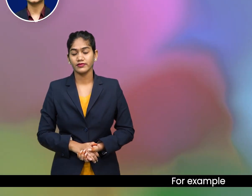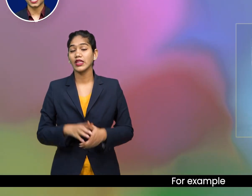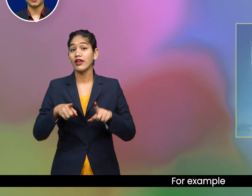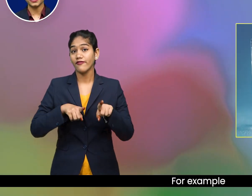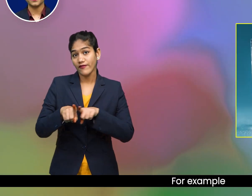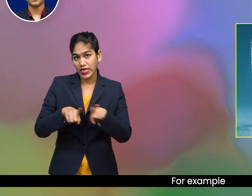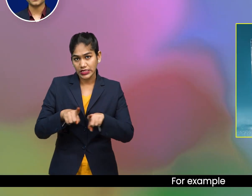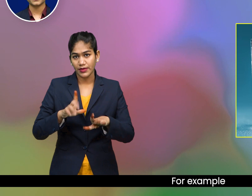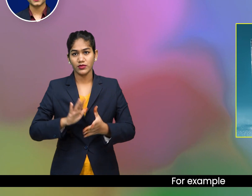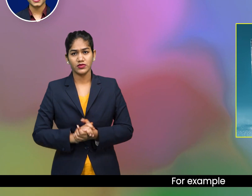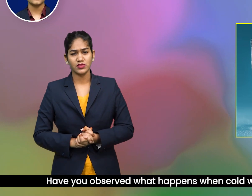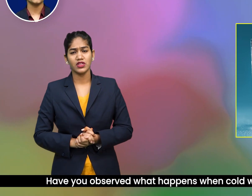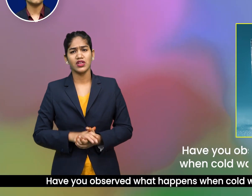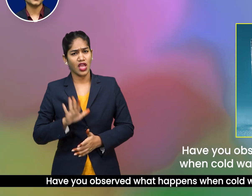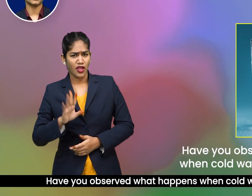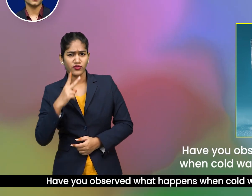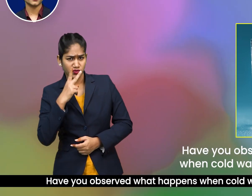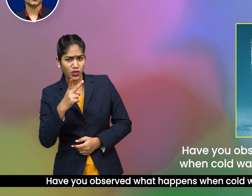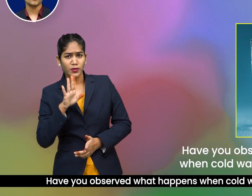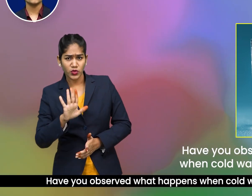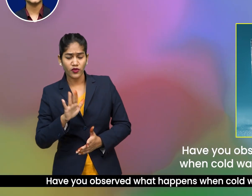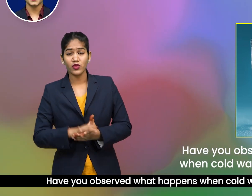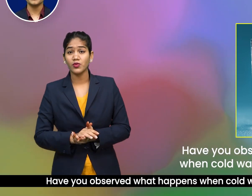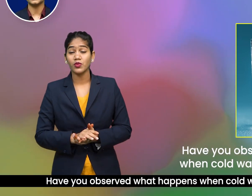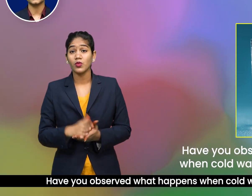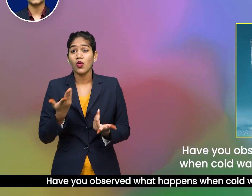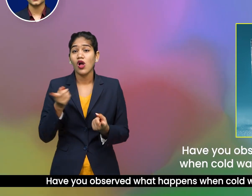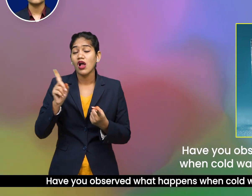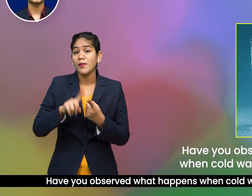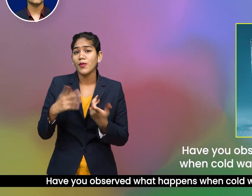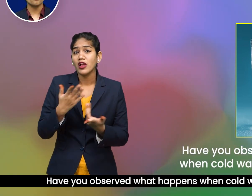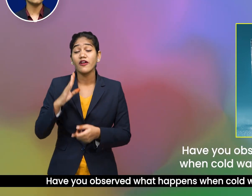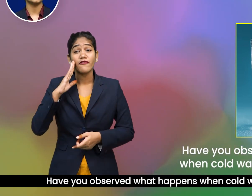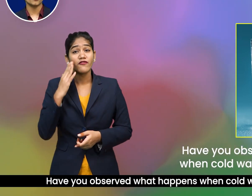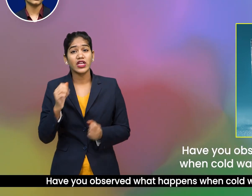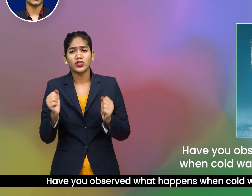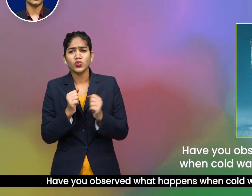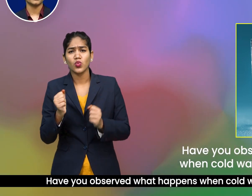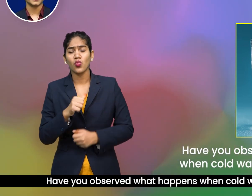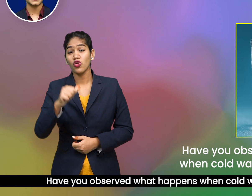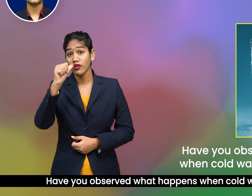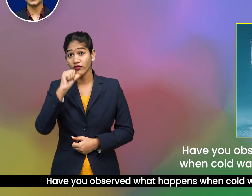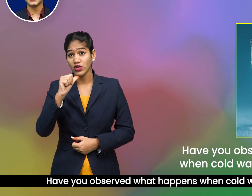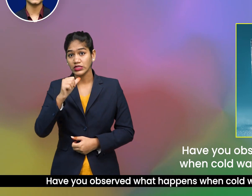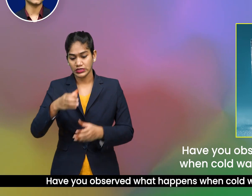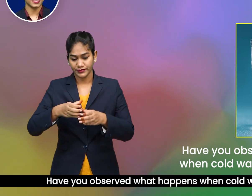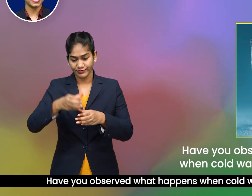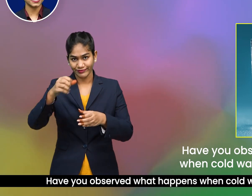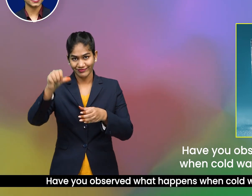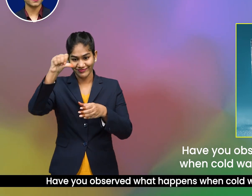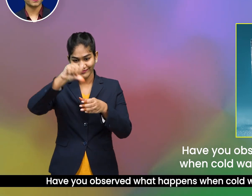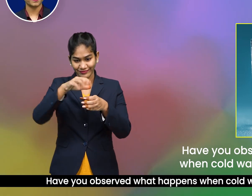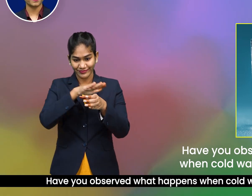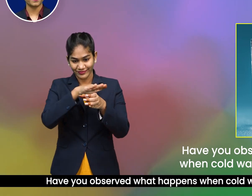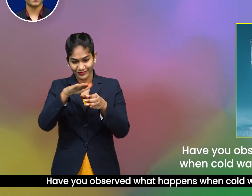For example, have you observed what happens when cold water is filled in a